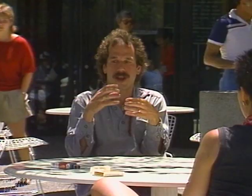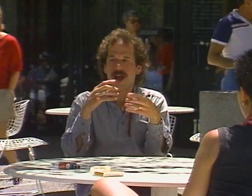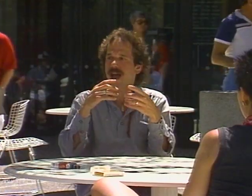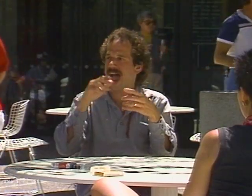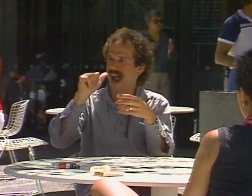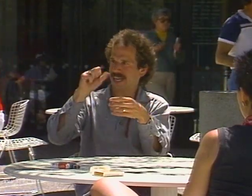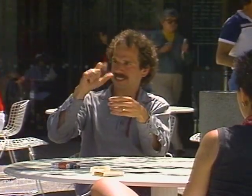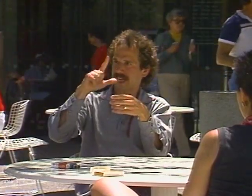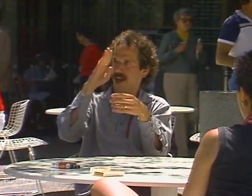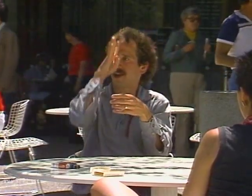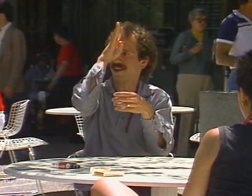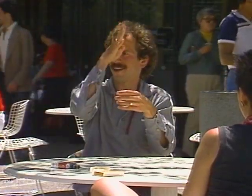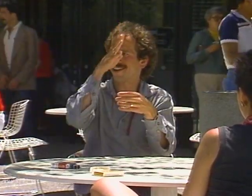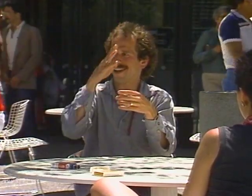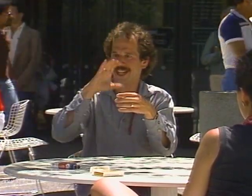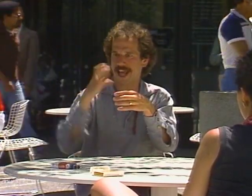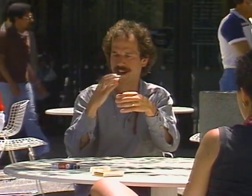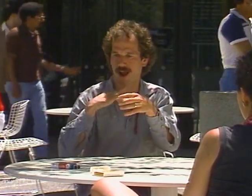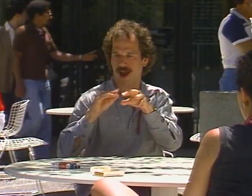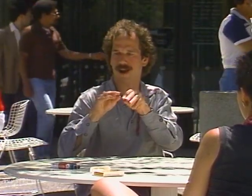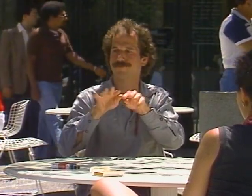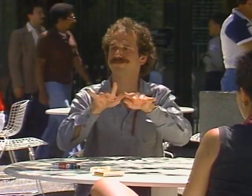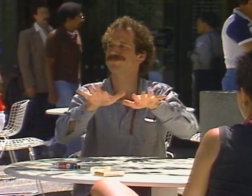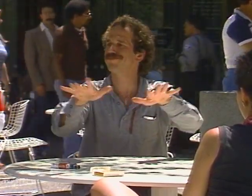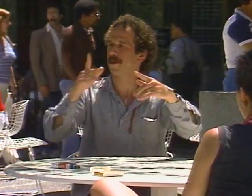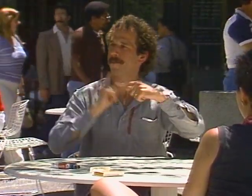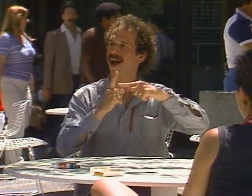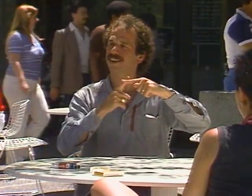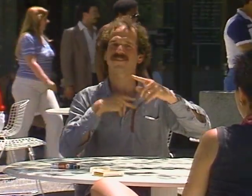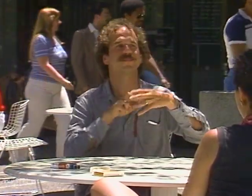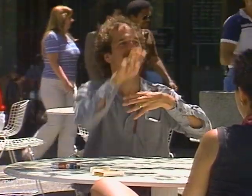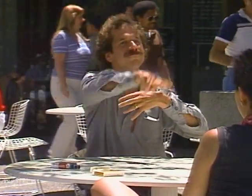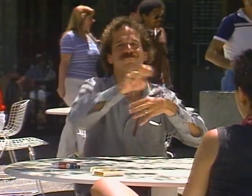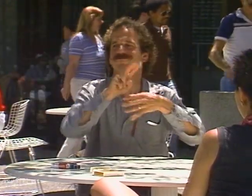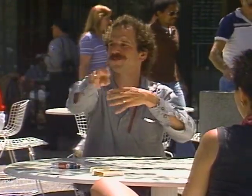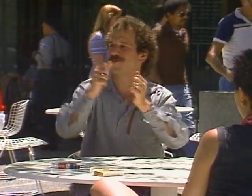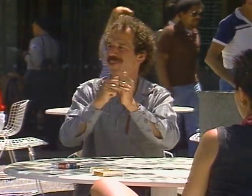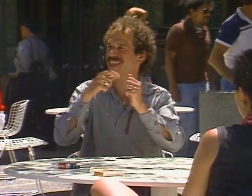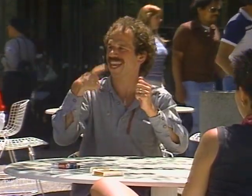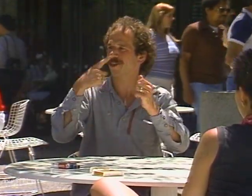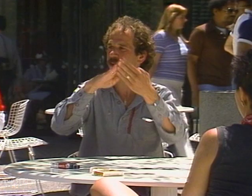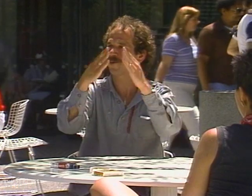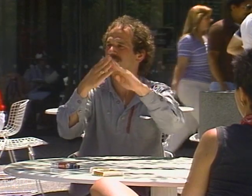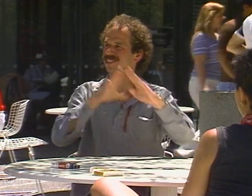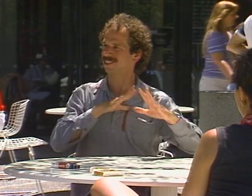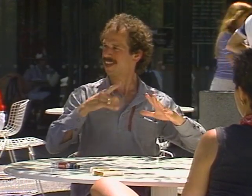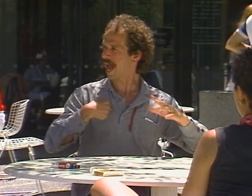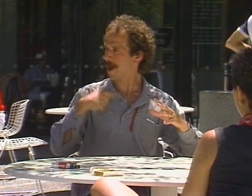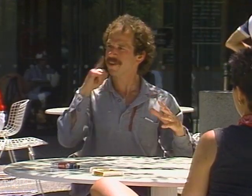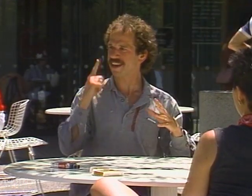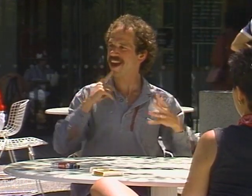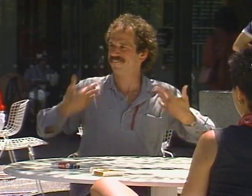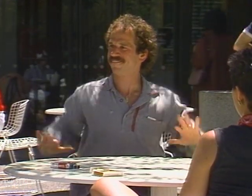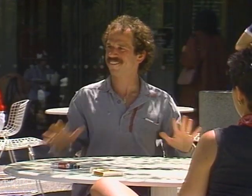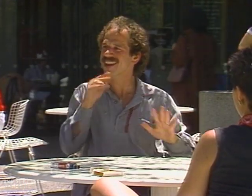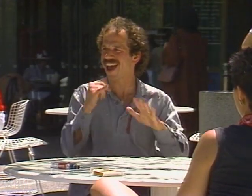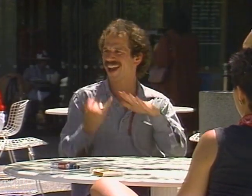growing pride and self-awareness, we can step out into the world. We're deaf, that's all. We don't feel inferior anymore.